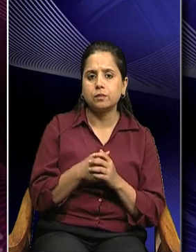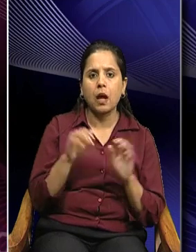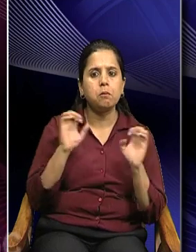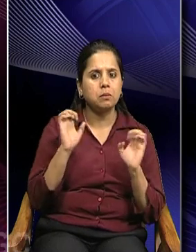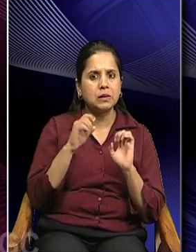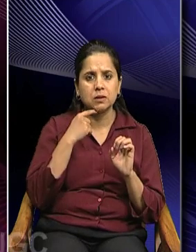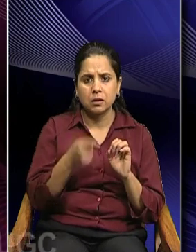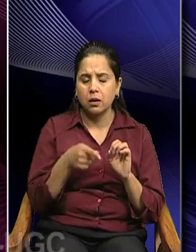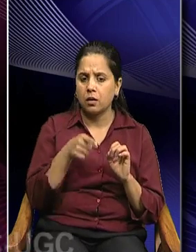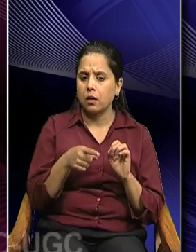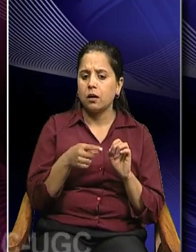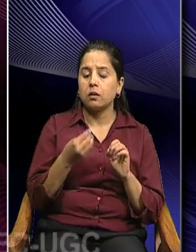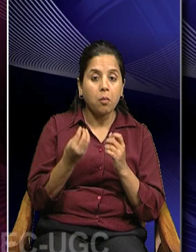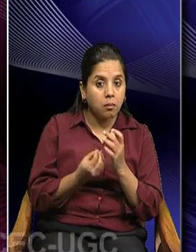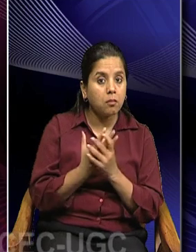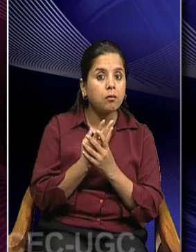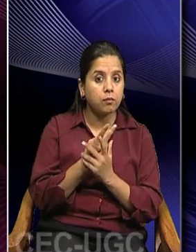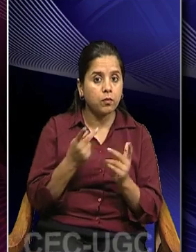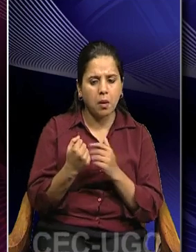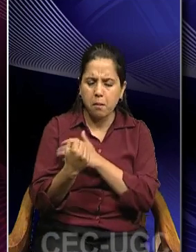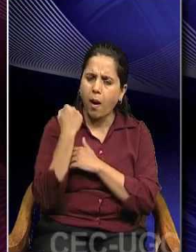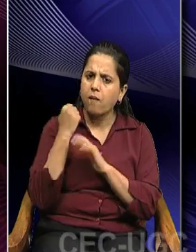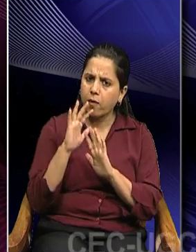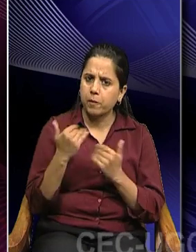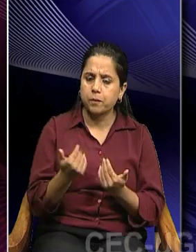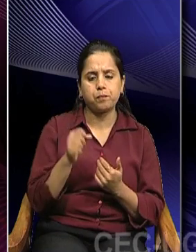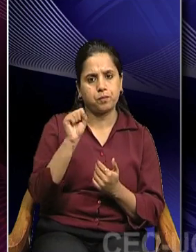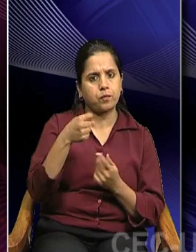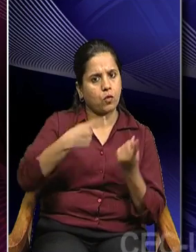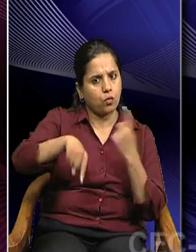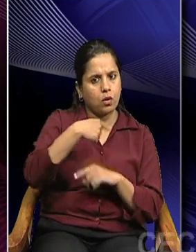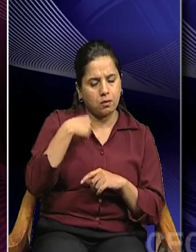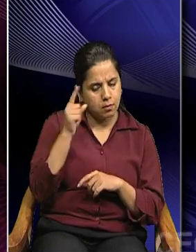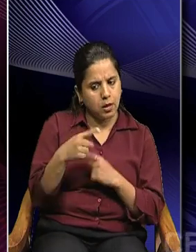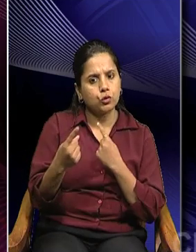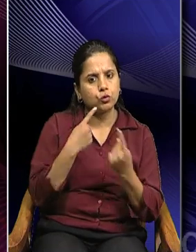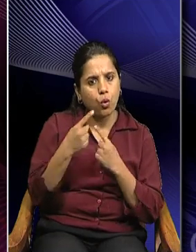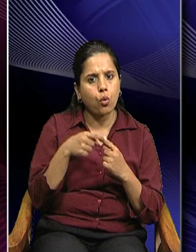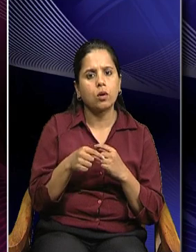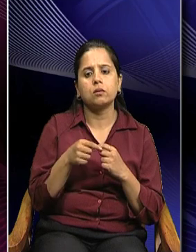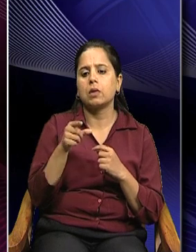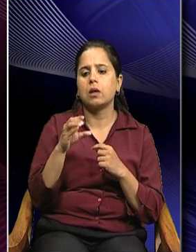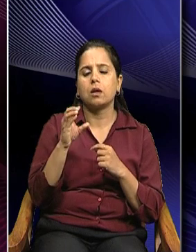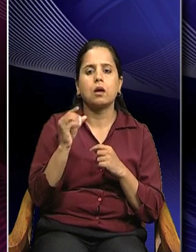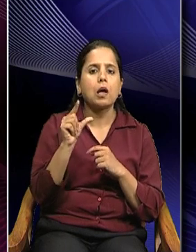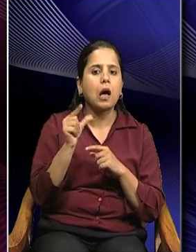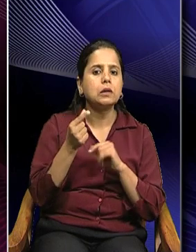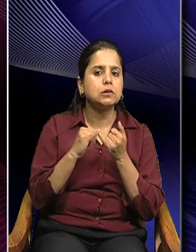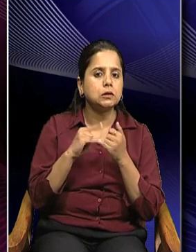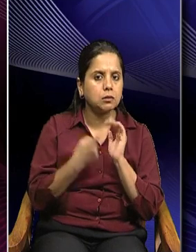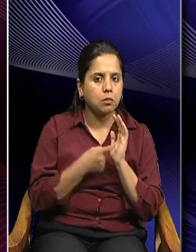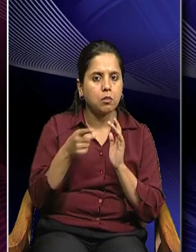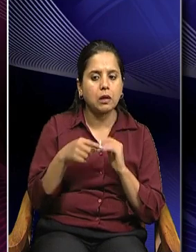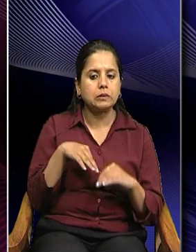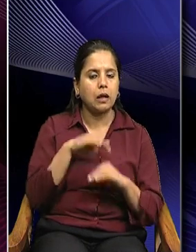emergence, in its complete power, that yes, we should talk about the customer satisfaction, we should talk about the